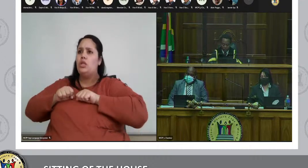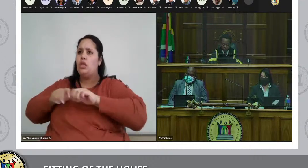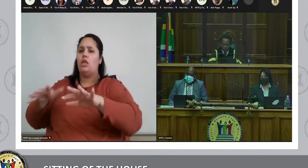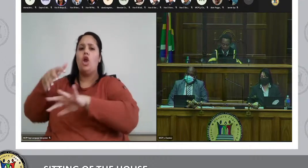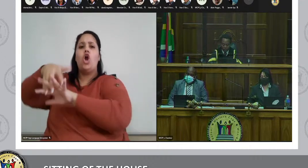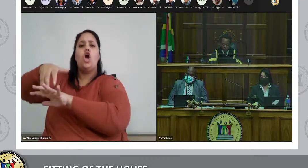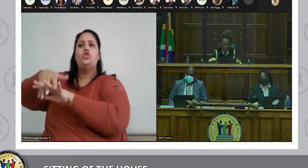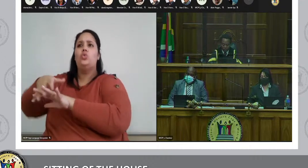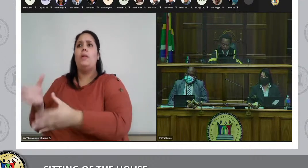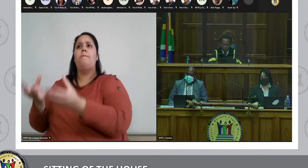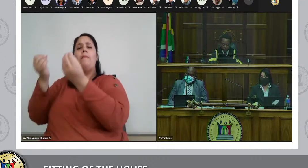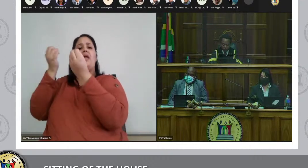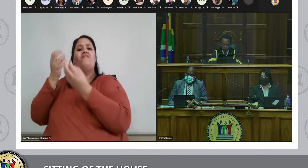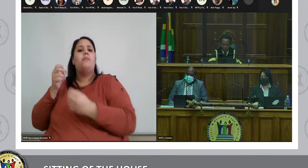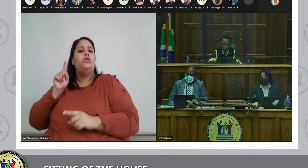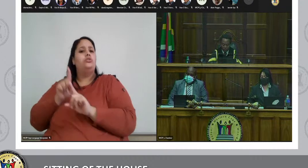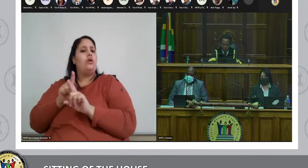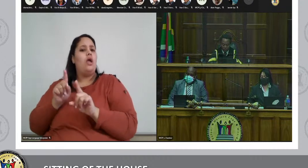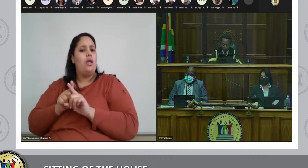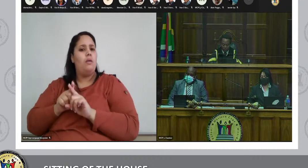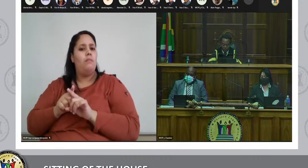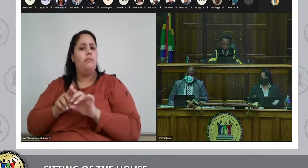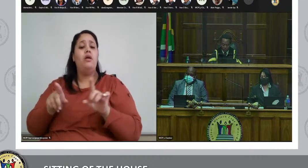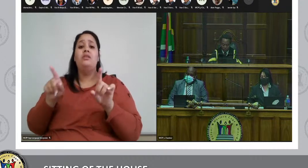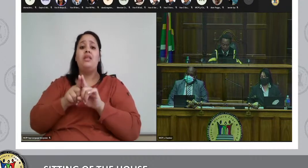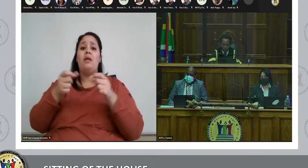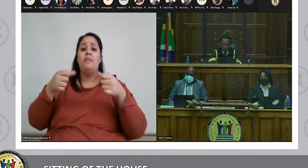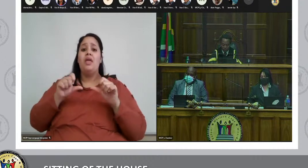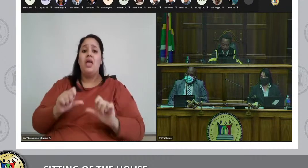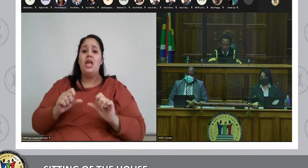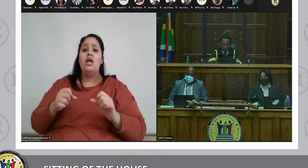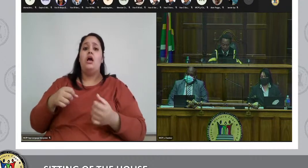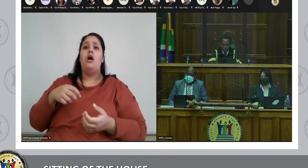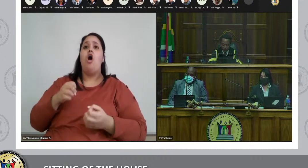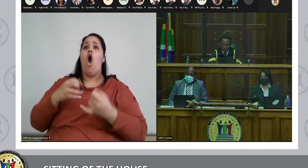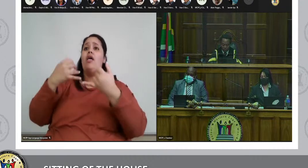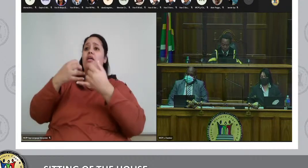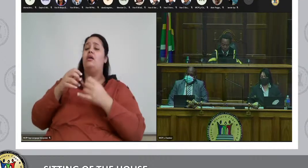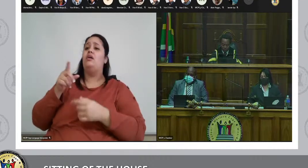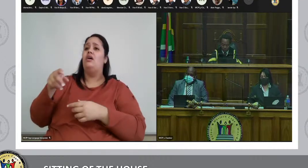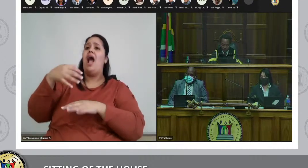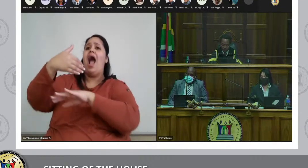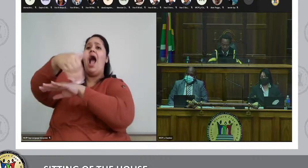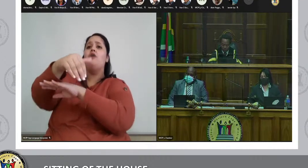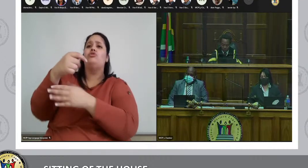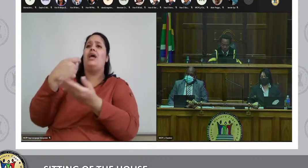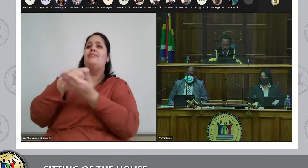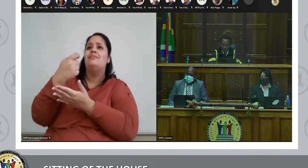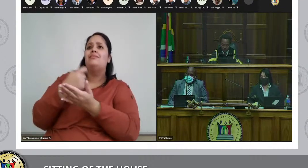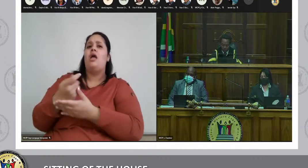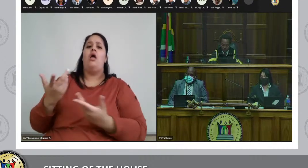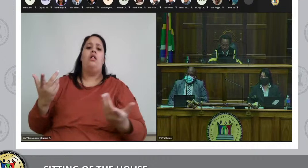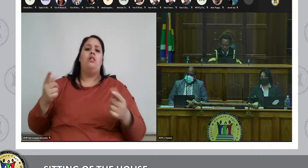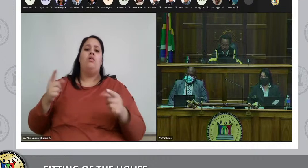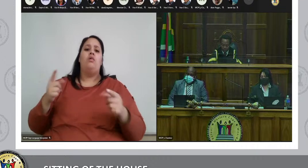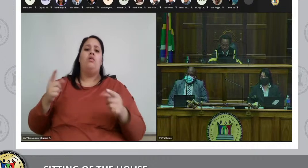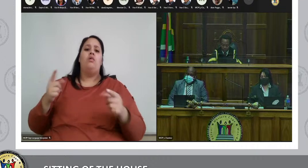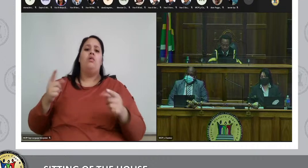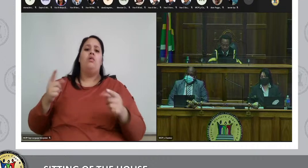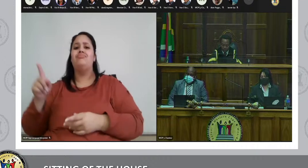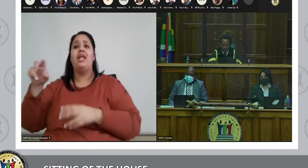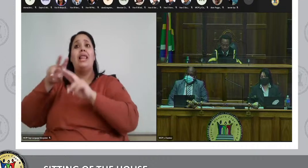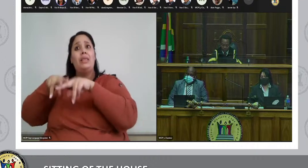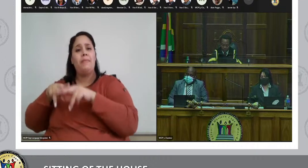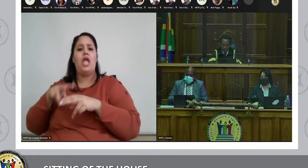particularly informal traders such as maxi-taxi drivers and street vendors, hawkers selling artwork, who by large rely on the